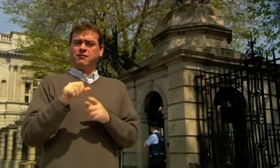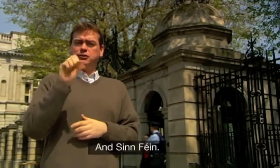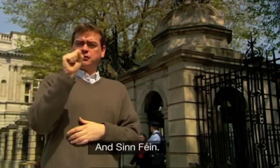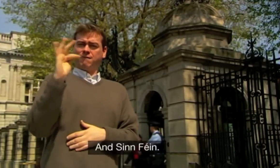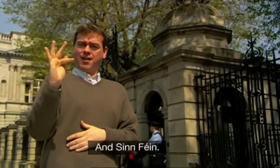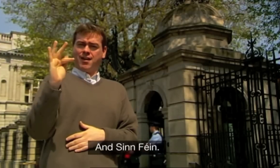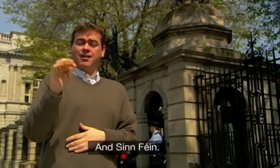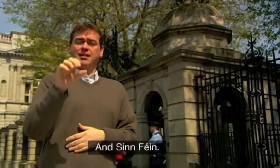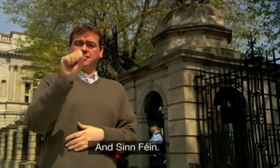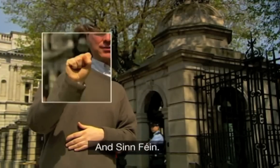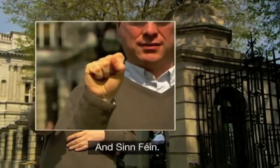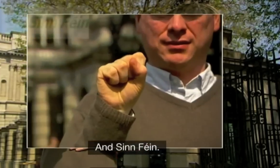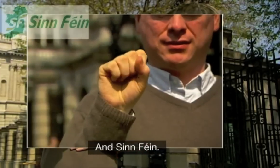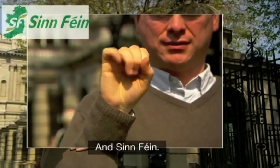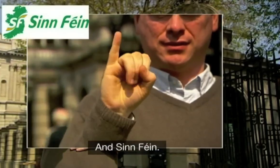and Sinn Féin.